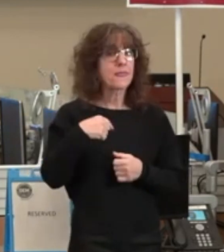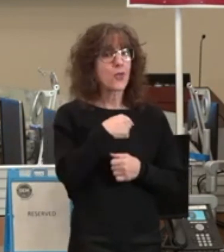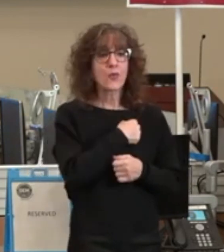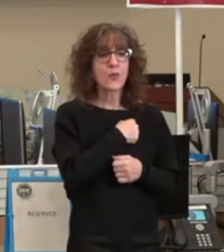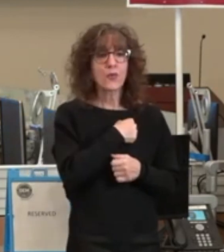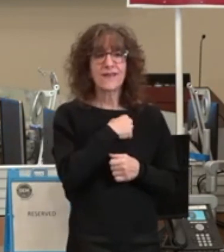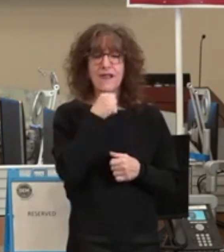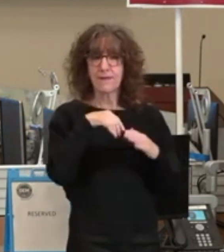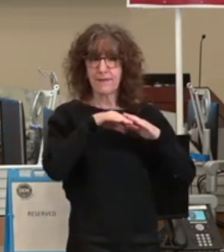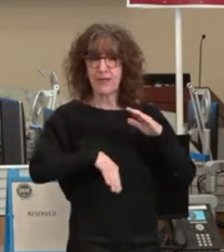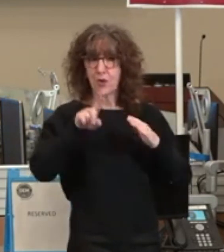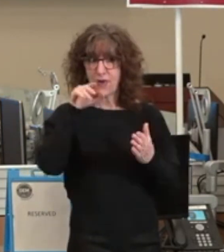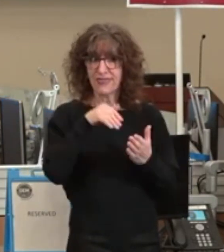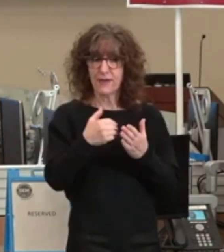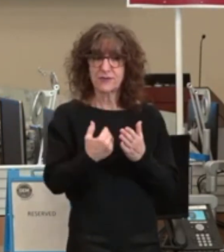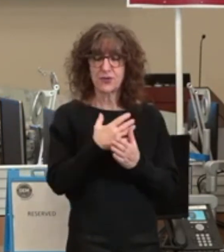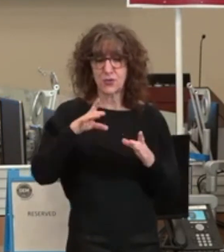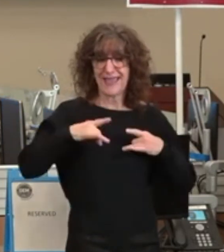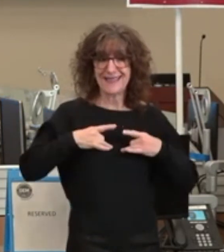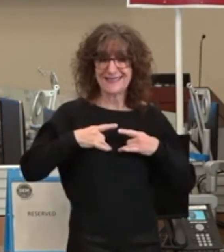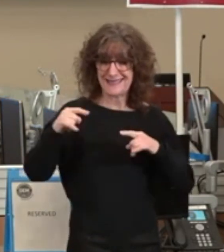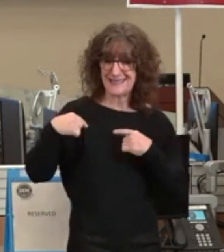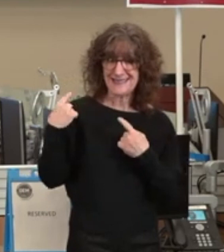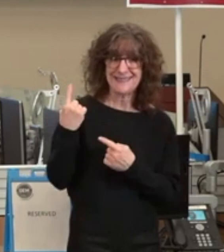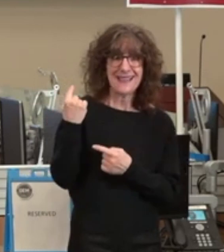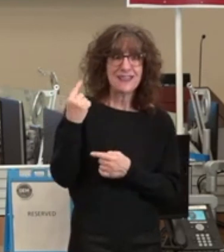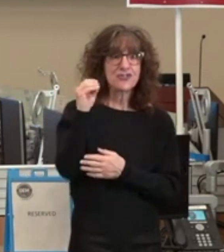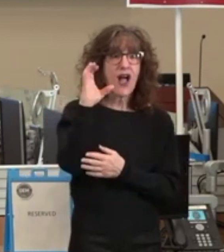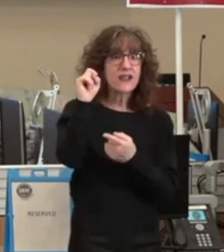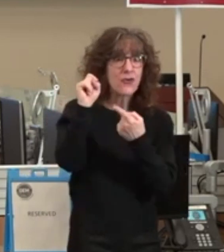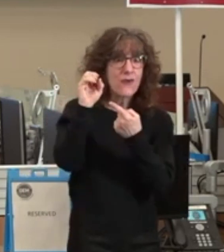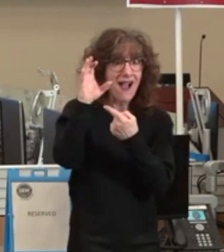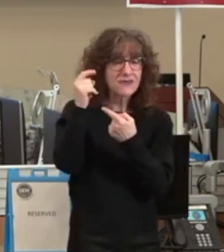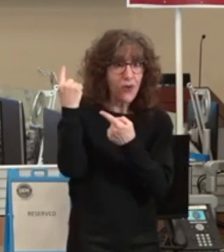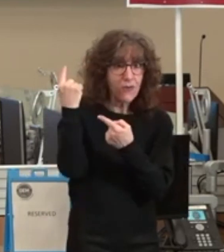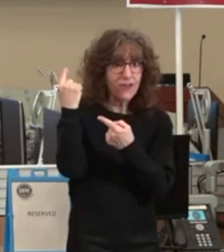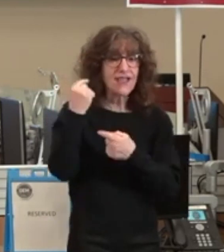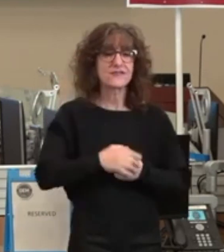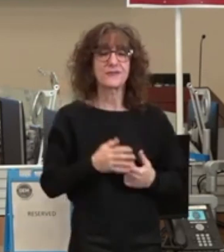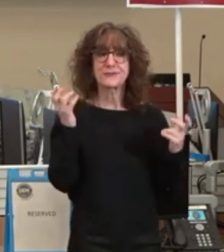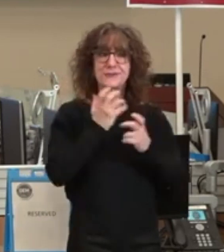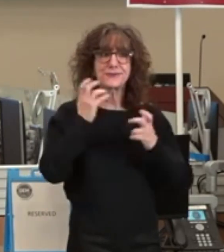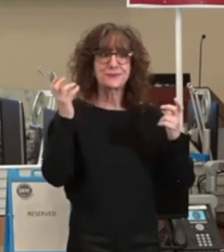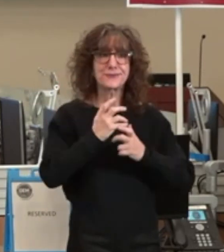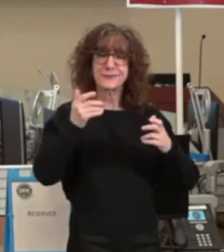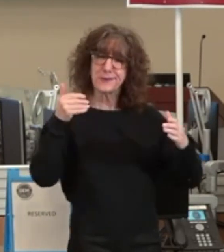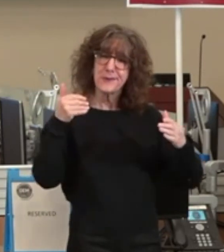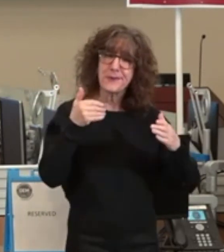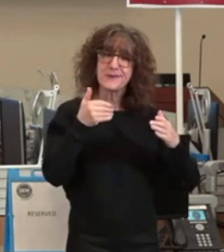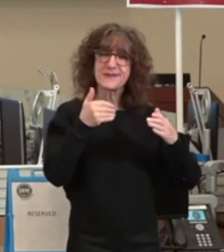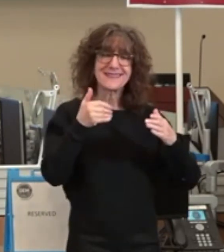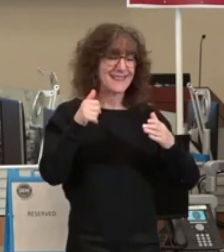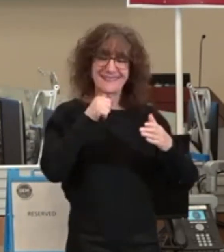haven't been below 1,000 new cases per week since October of last year. So we are close,